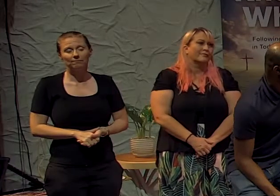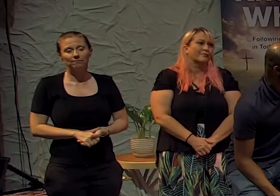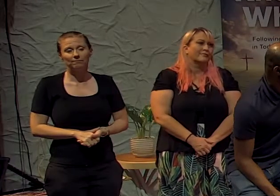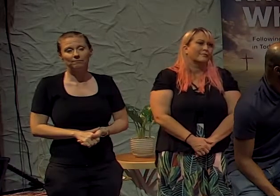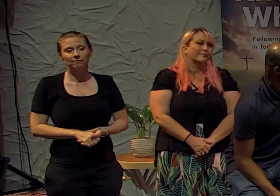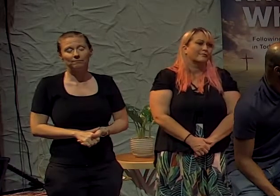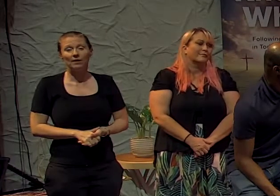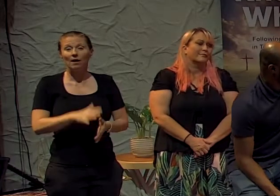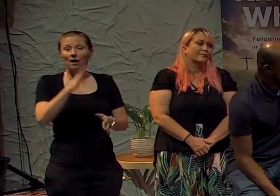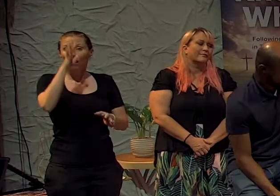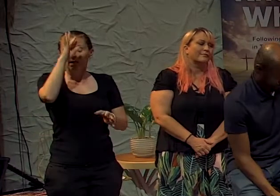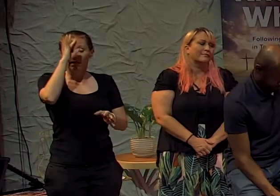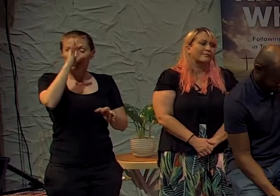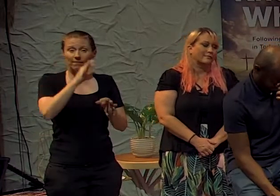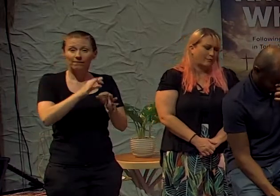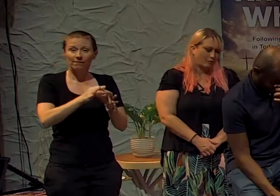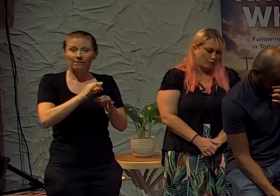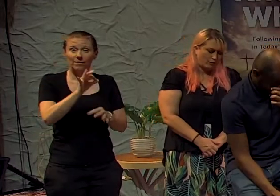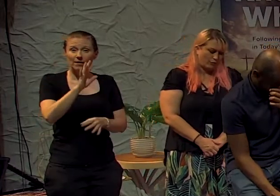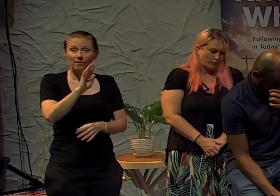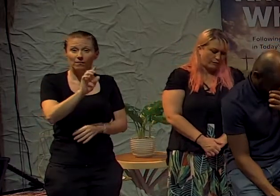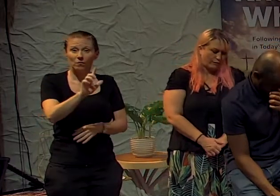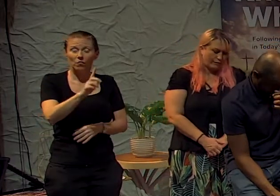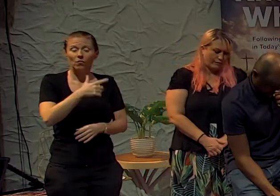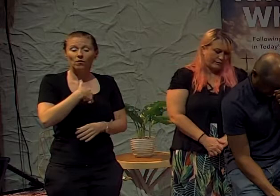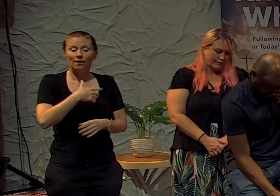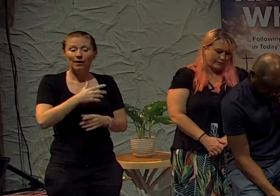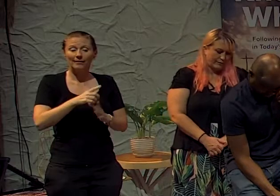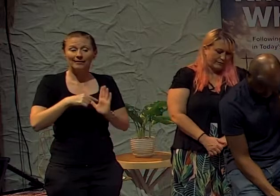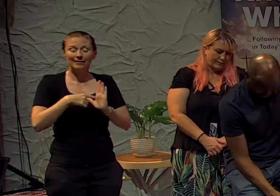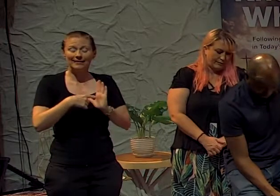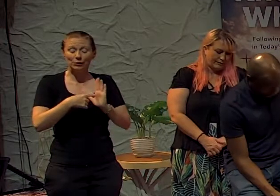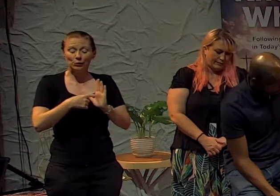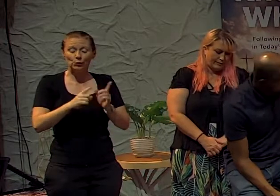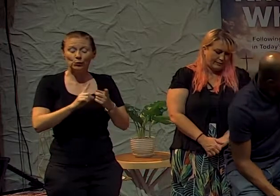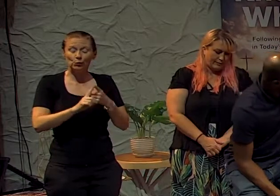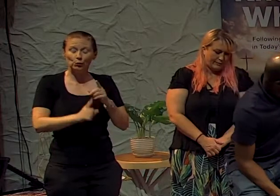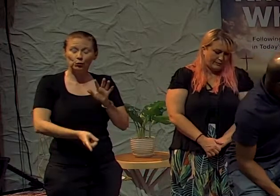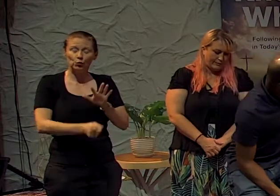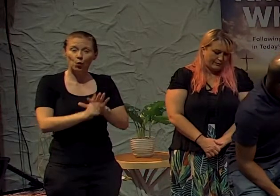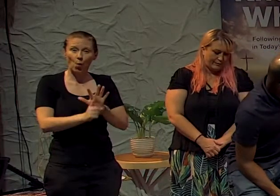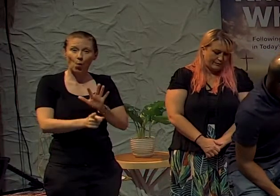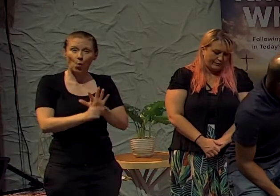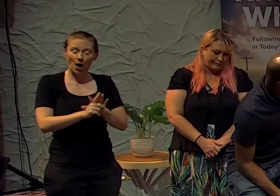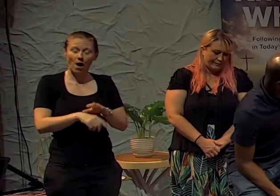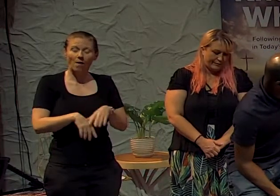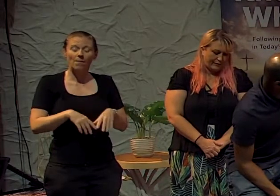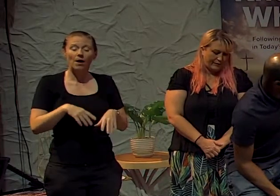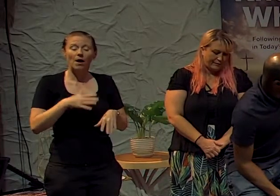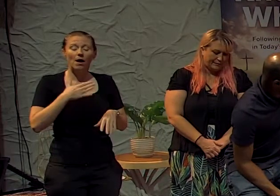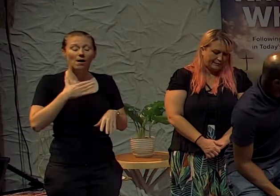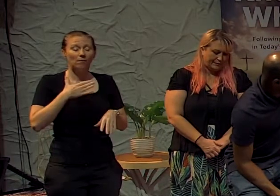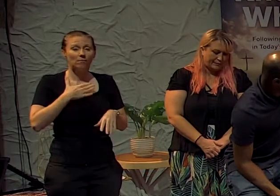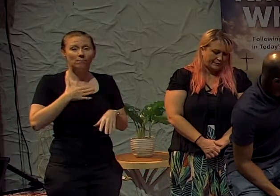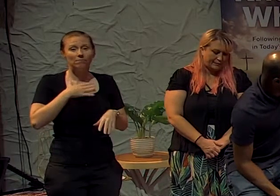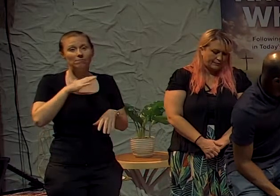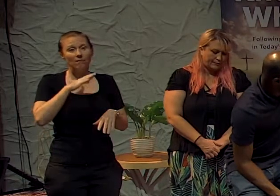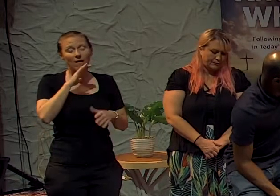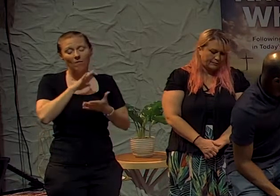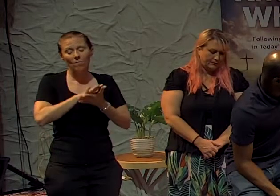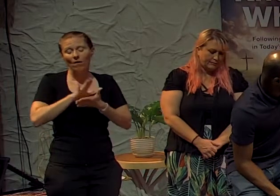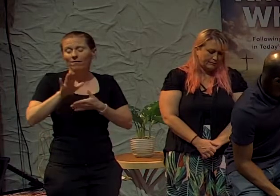and the faithfulness and the continuing to show up, and my wife's incredible patience